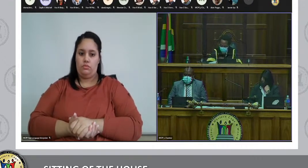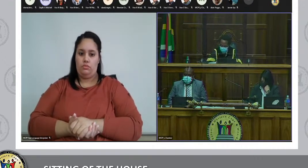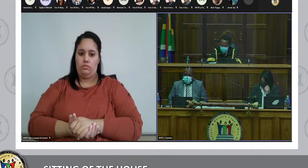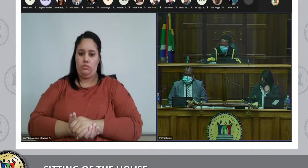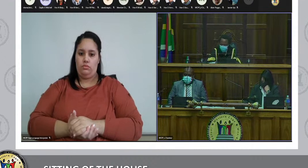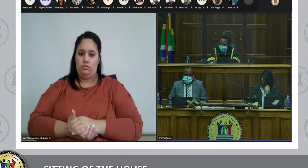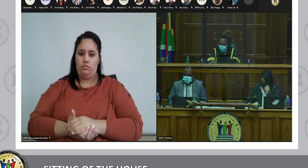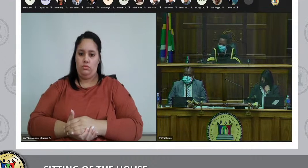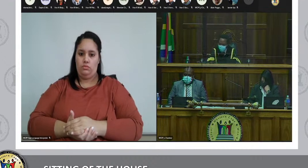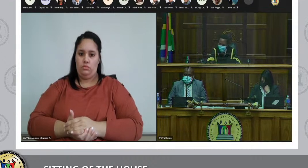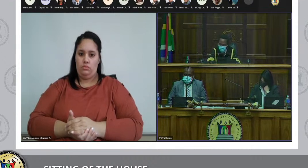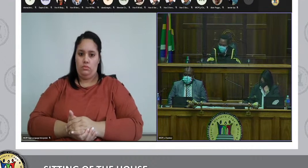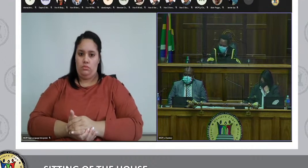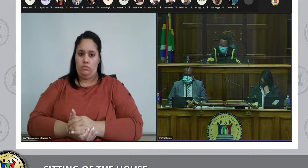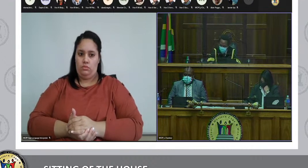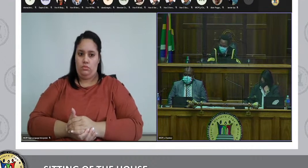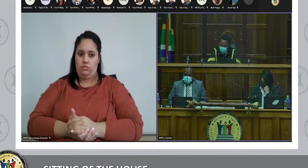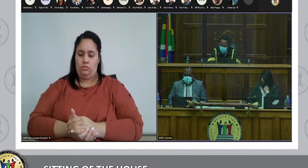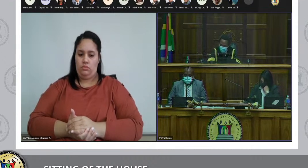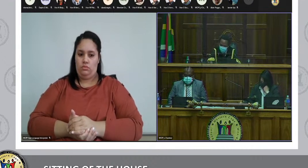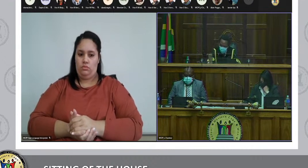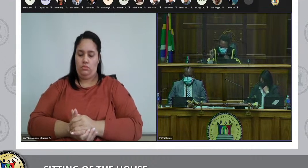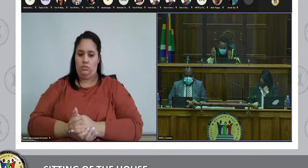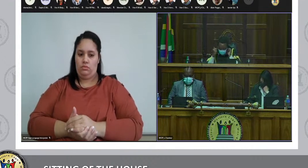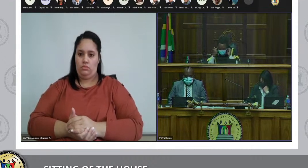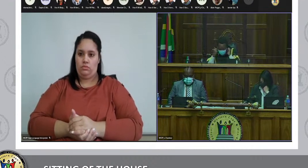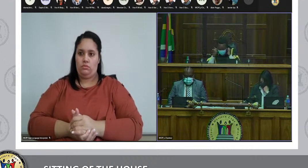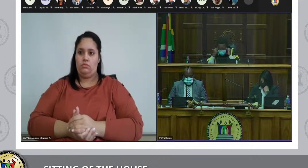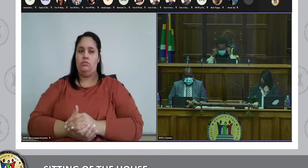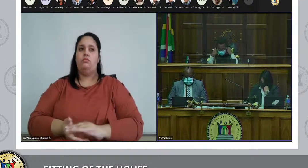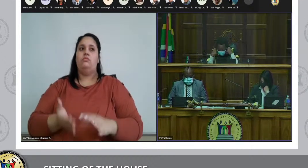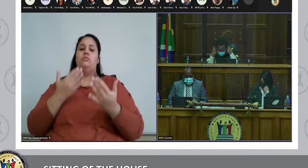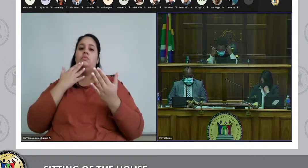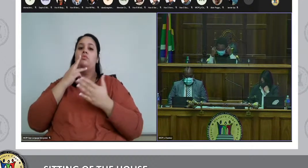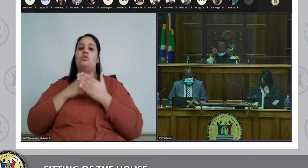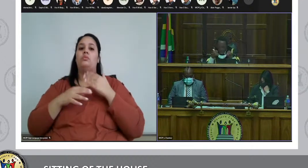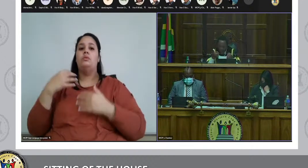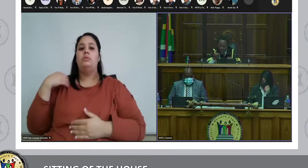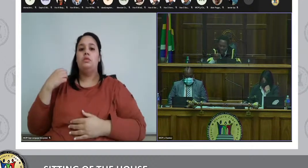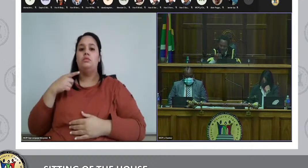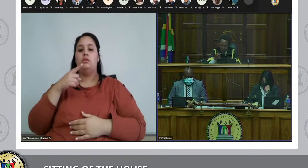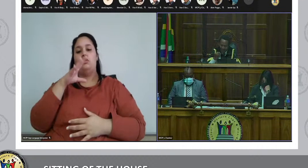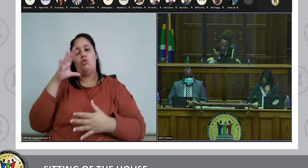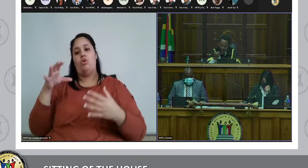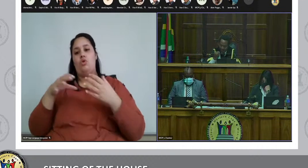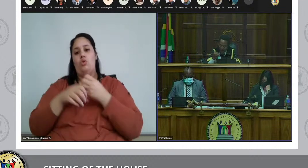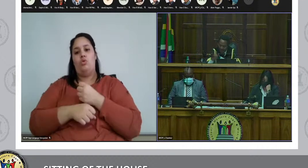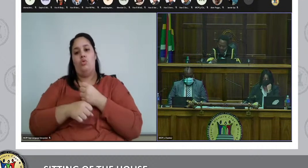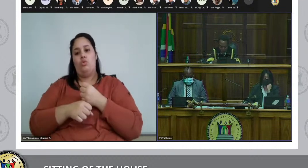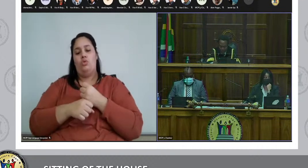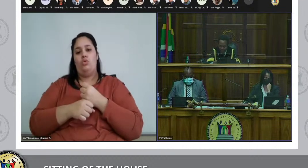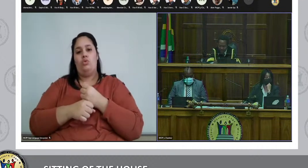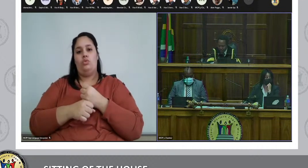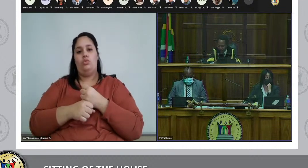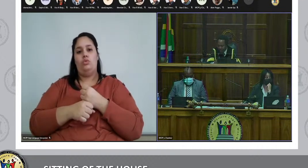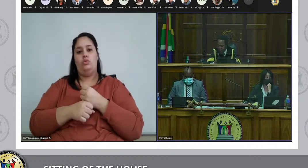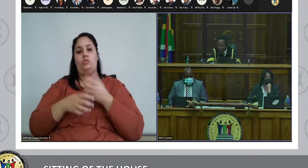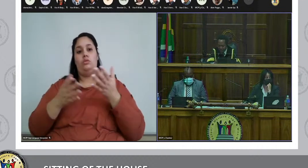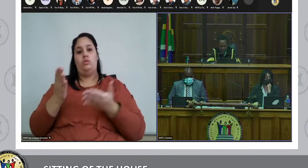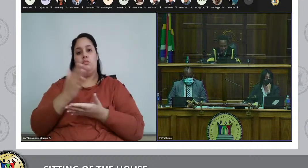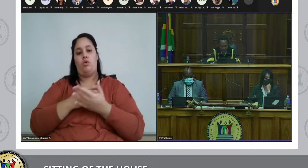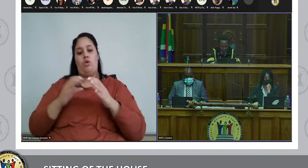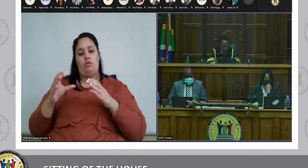Thank you, Honourable Minister. Honourable members, that concludes this